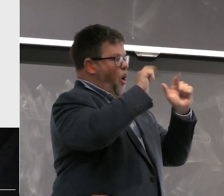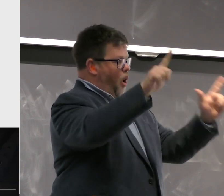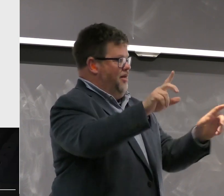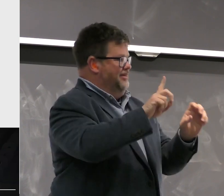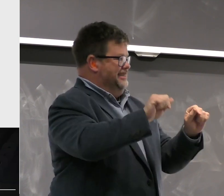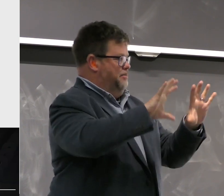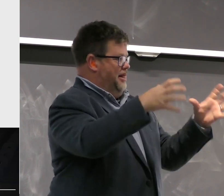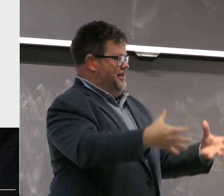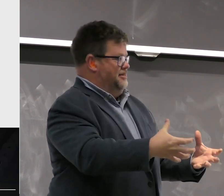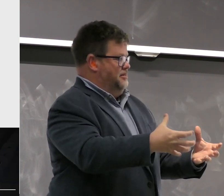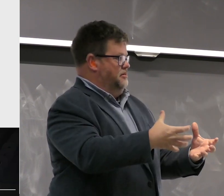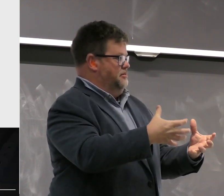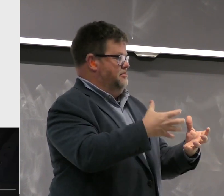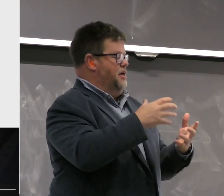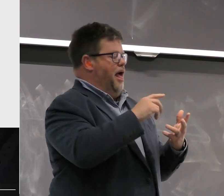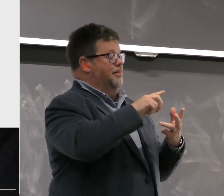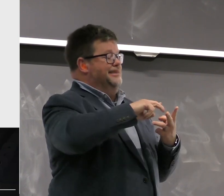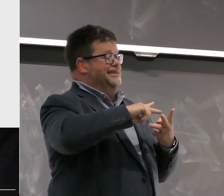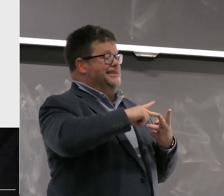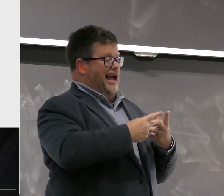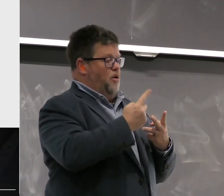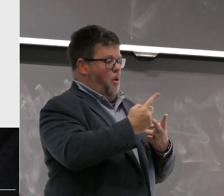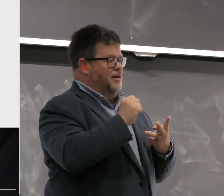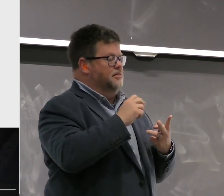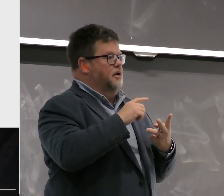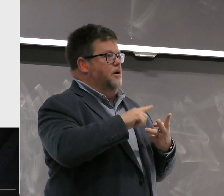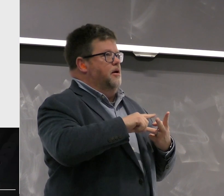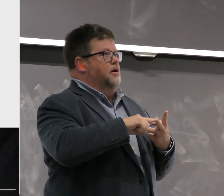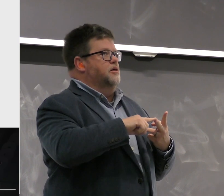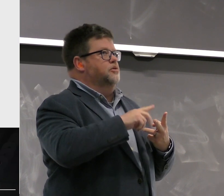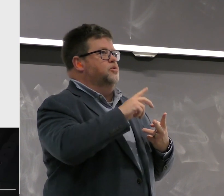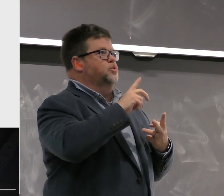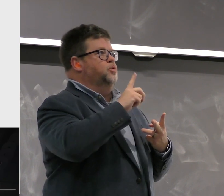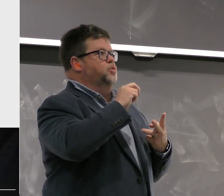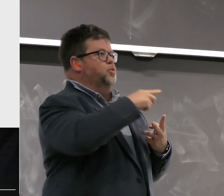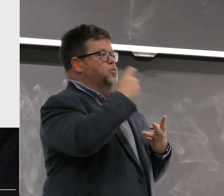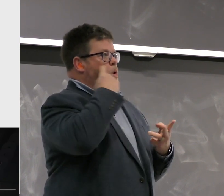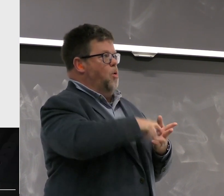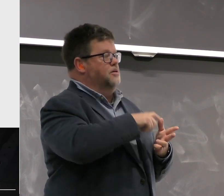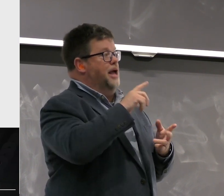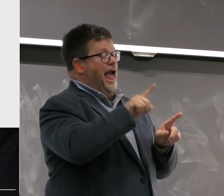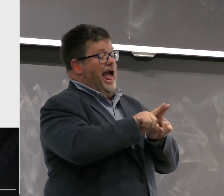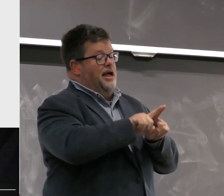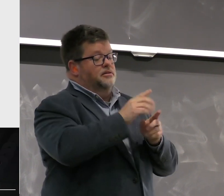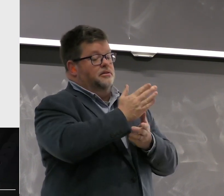question of identity with all disabilities? And then the second one, with all those groups. And then do you